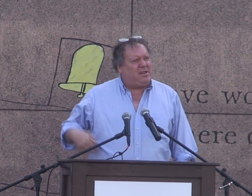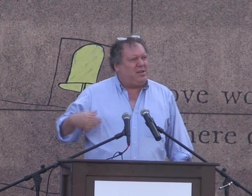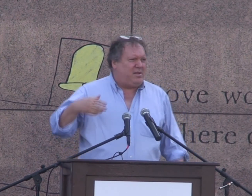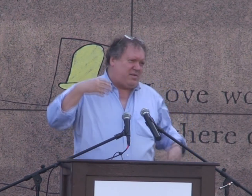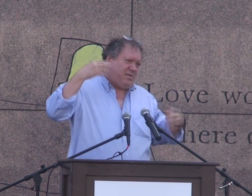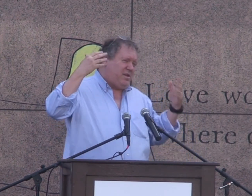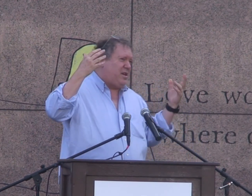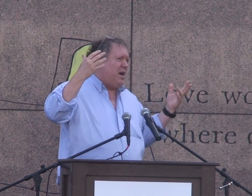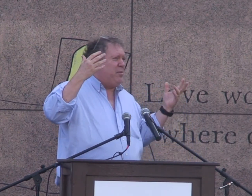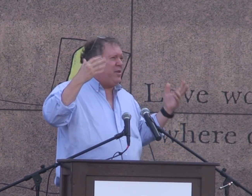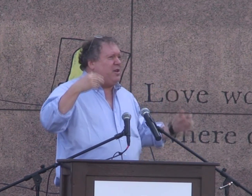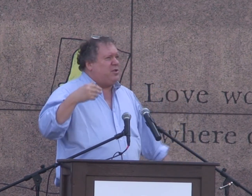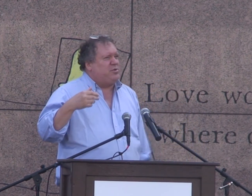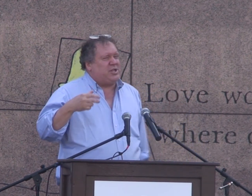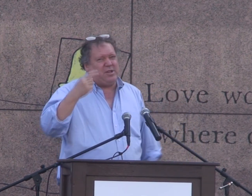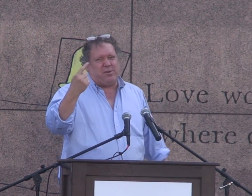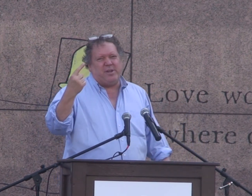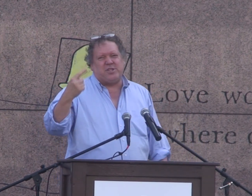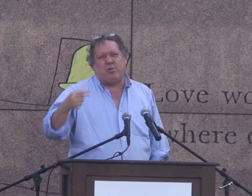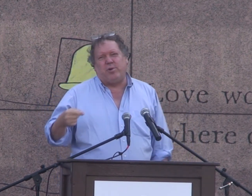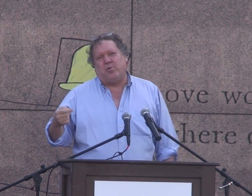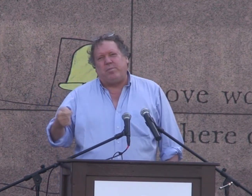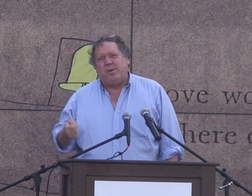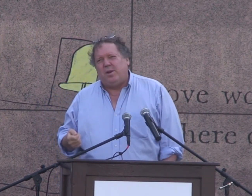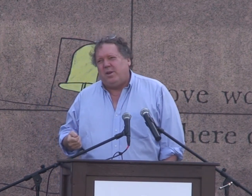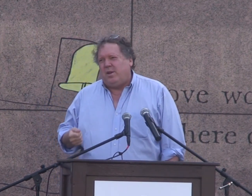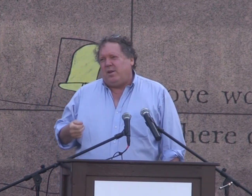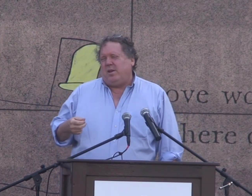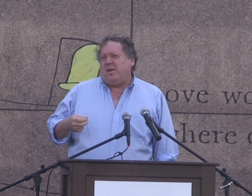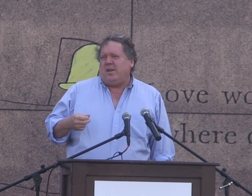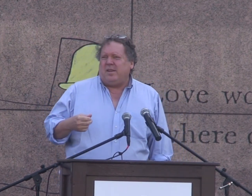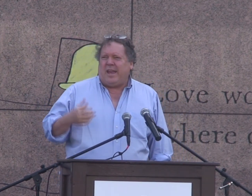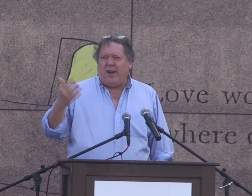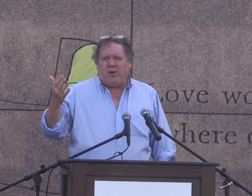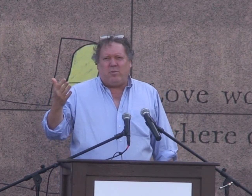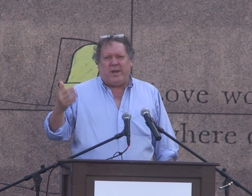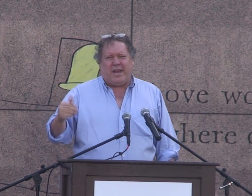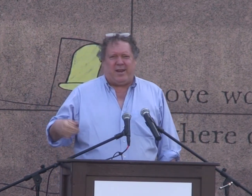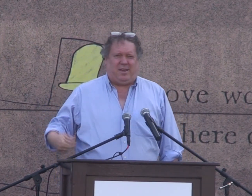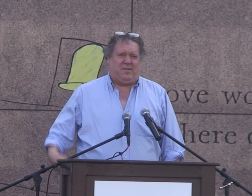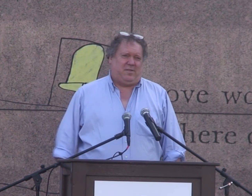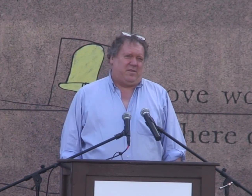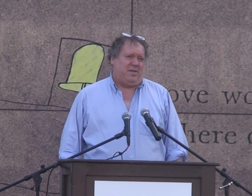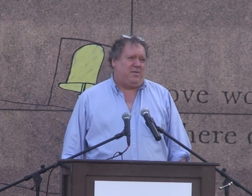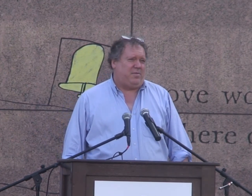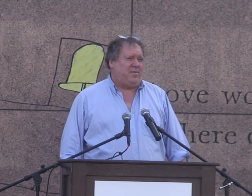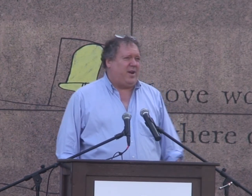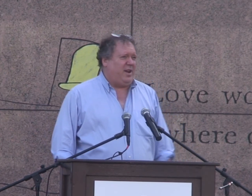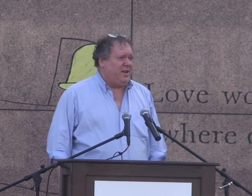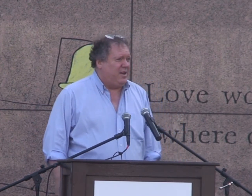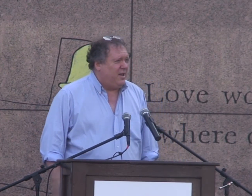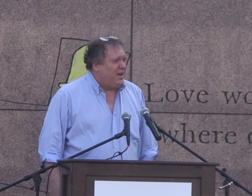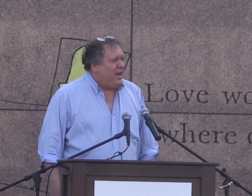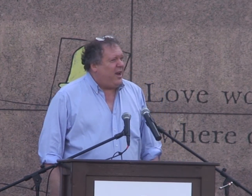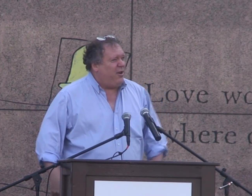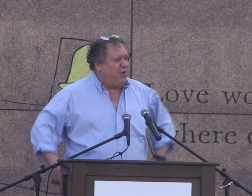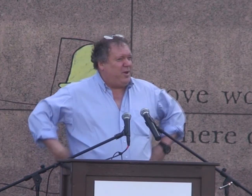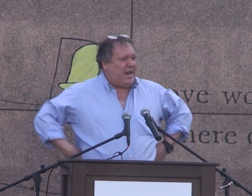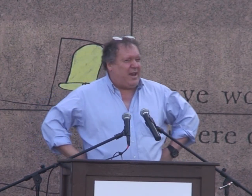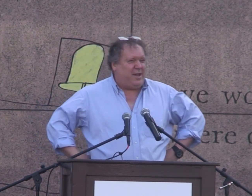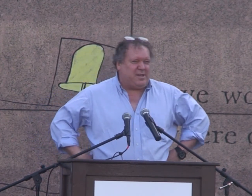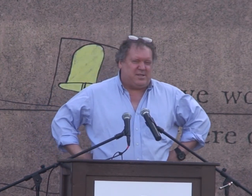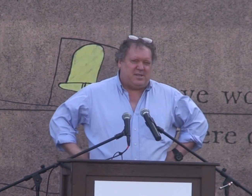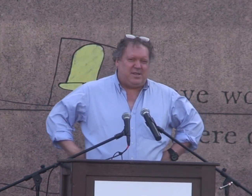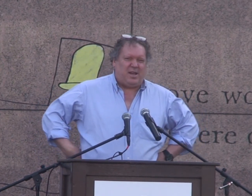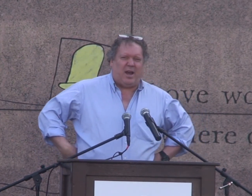might come to the conclusion that there is a group. Heroin addicts, right?